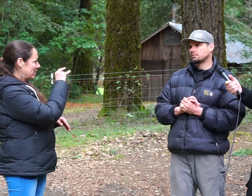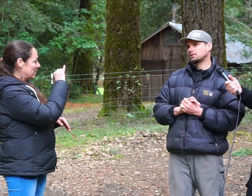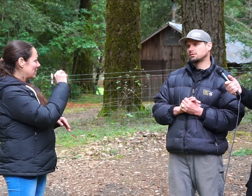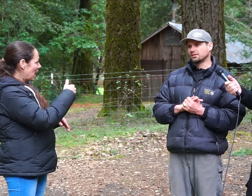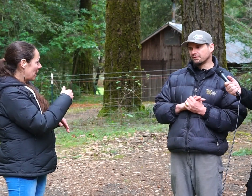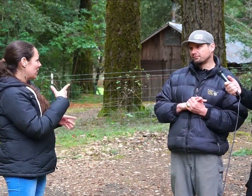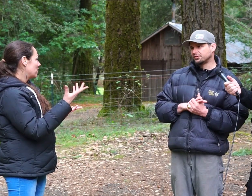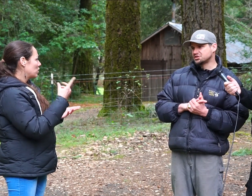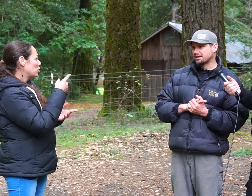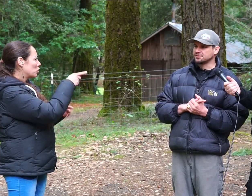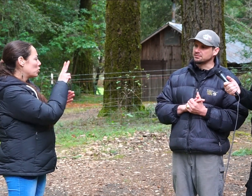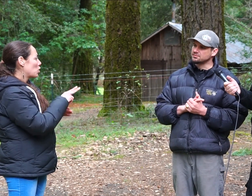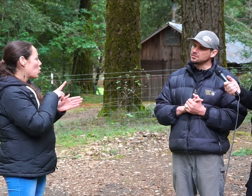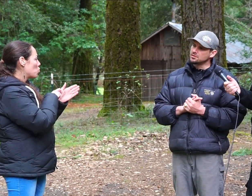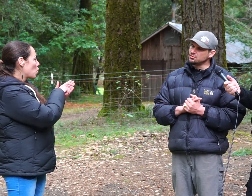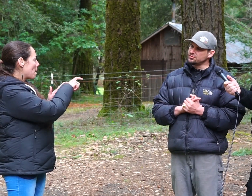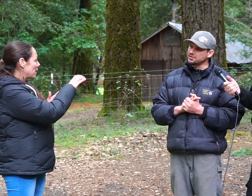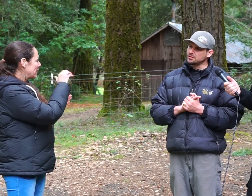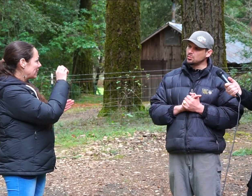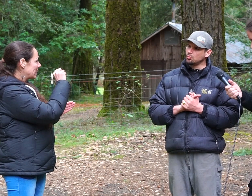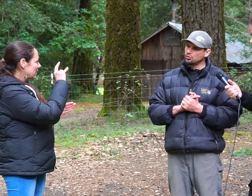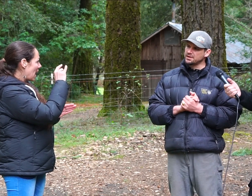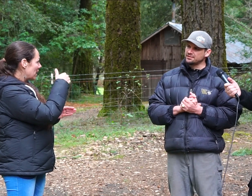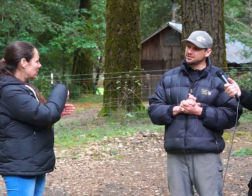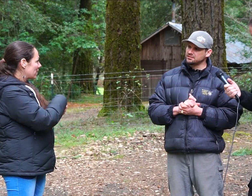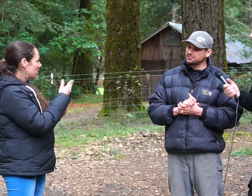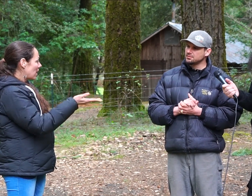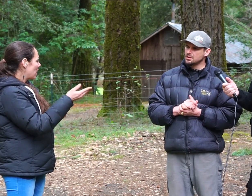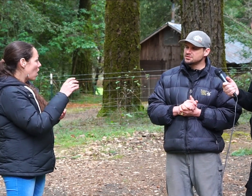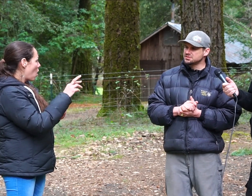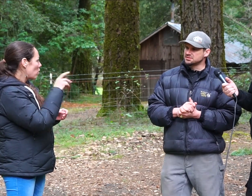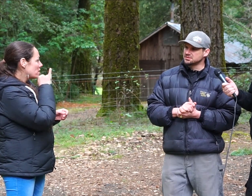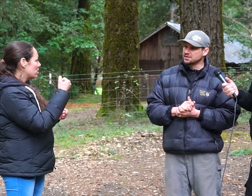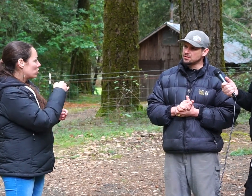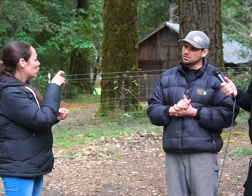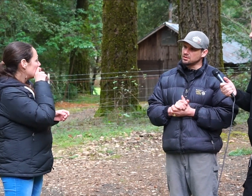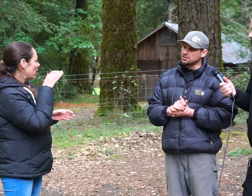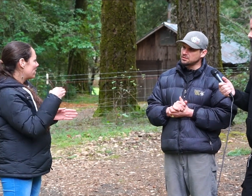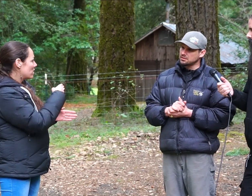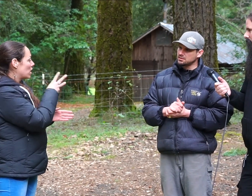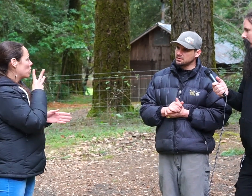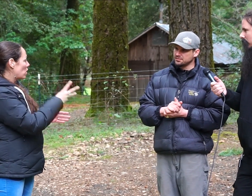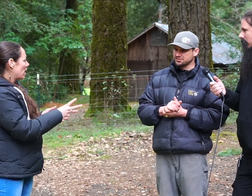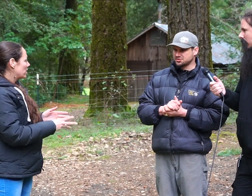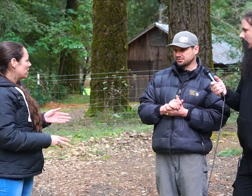fish castings using worm castings she says in there or is it just